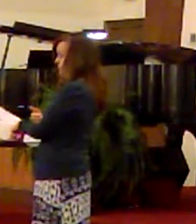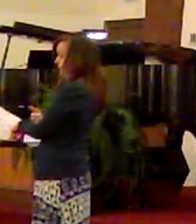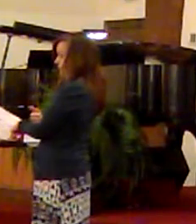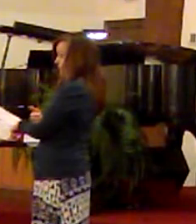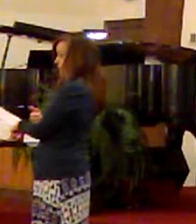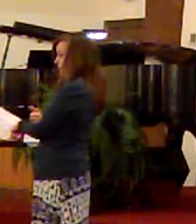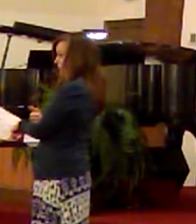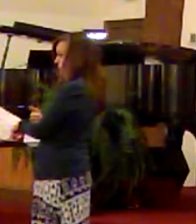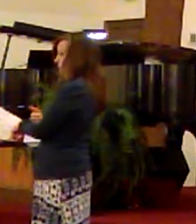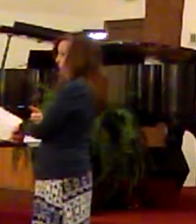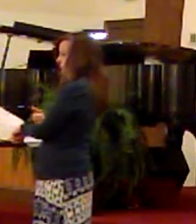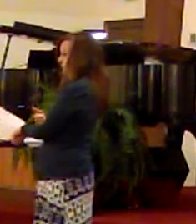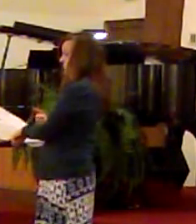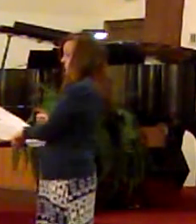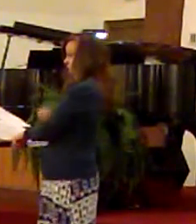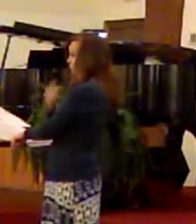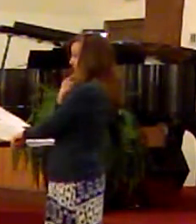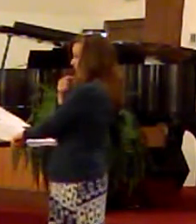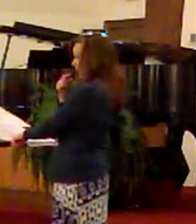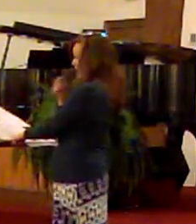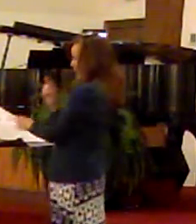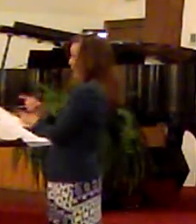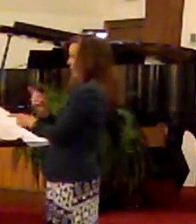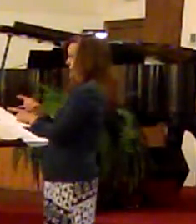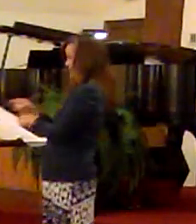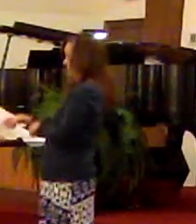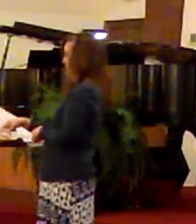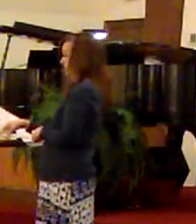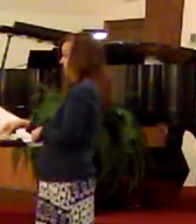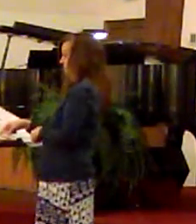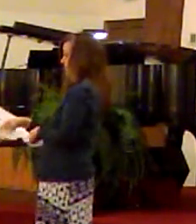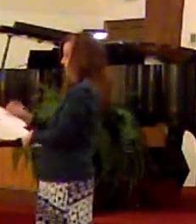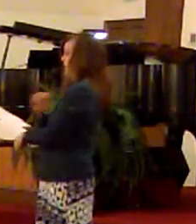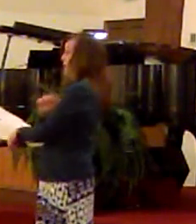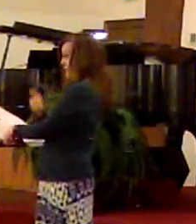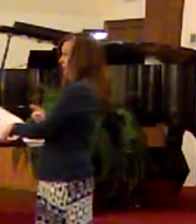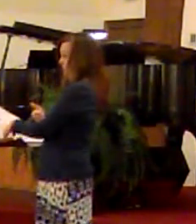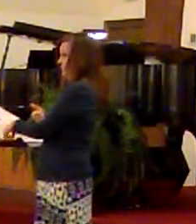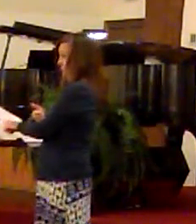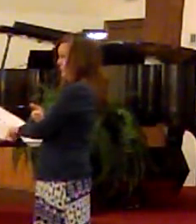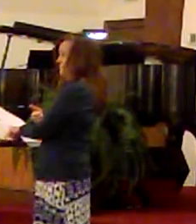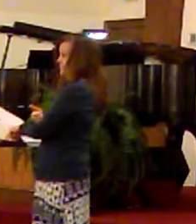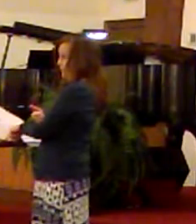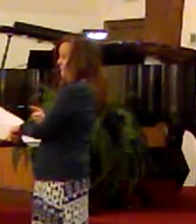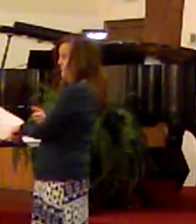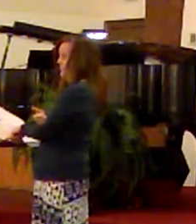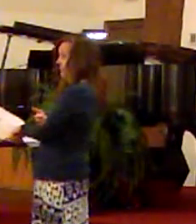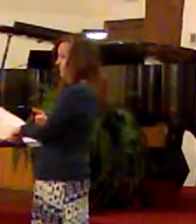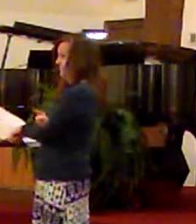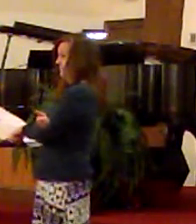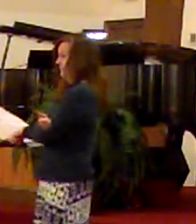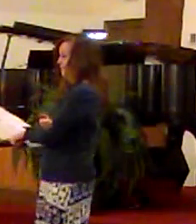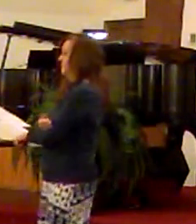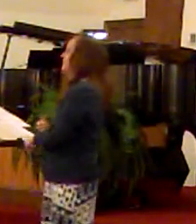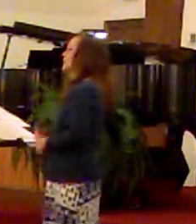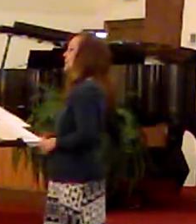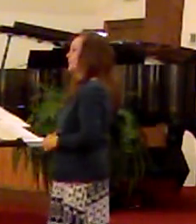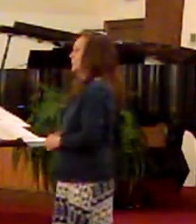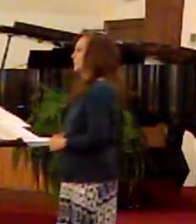This is my final authority, right? And we've said that. We have it on our church website. This is our final